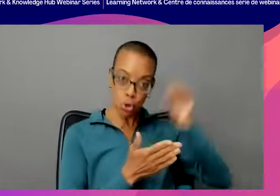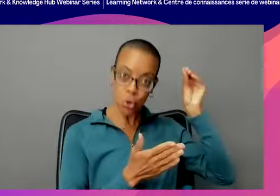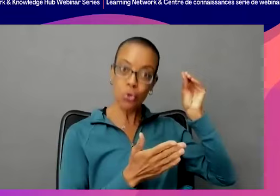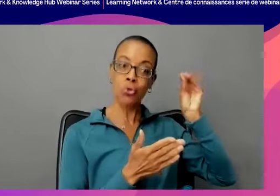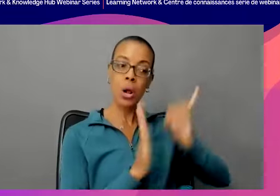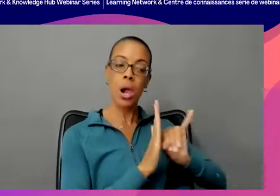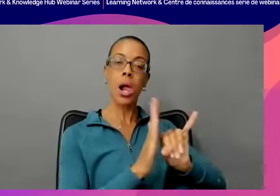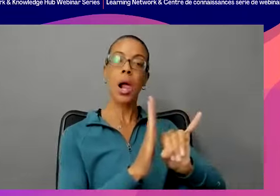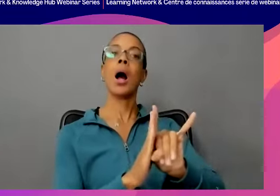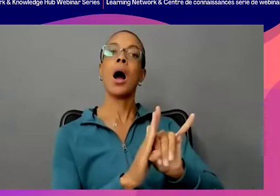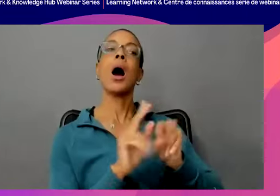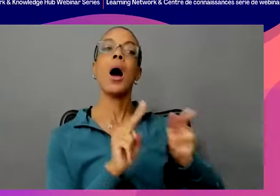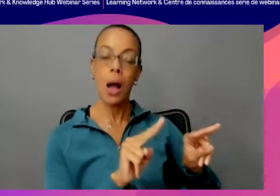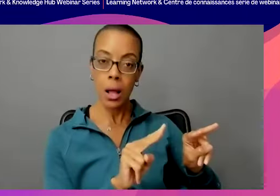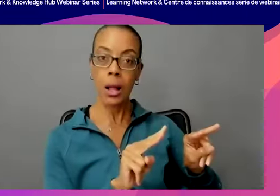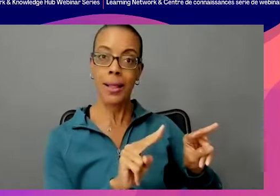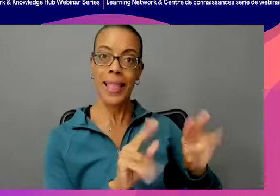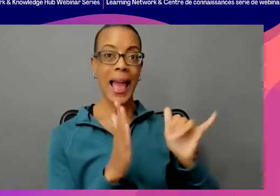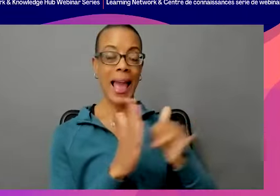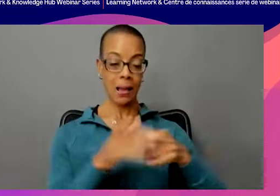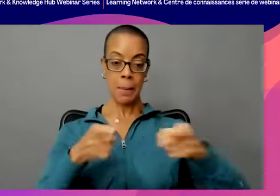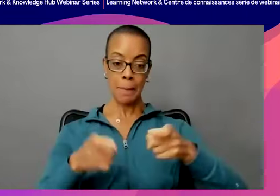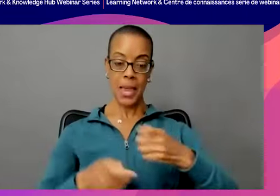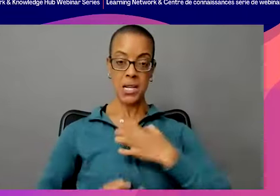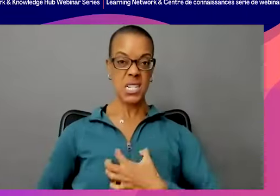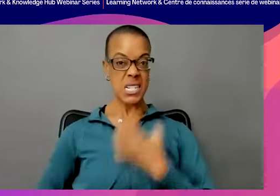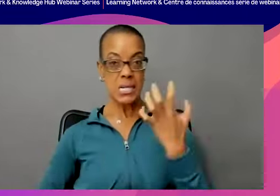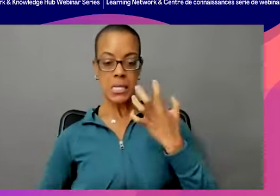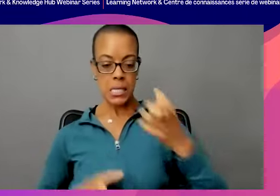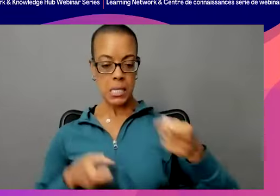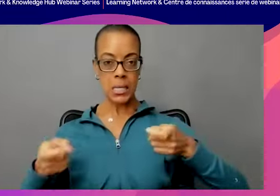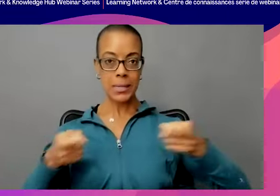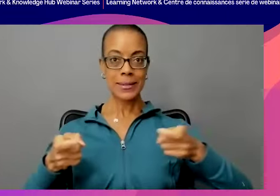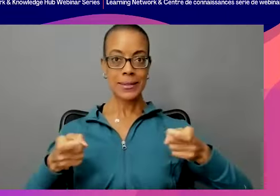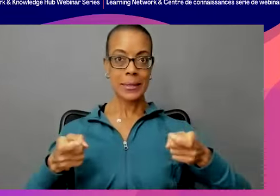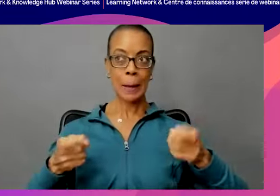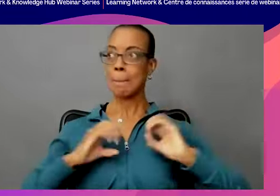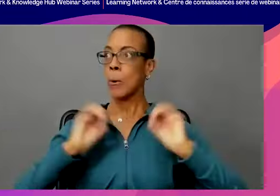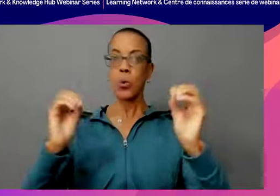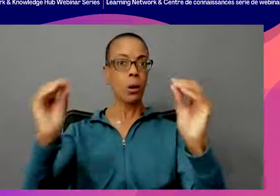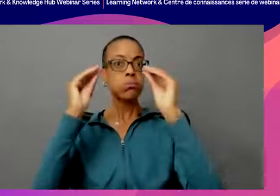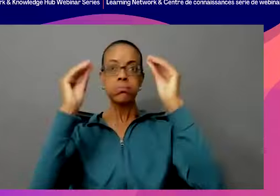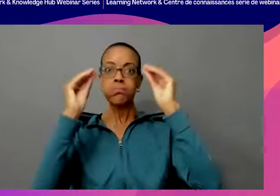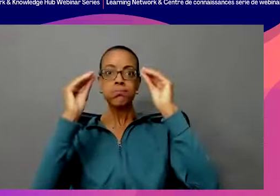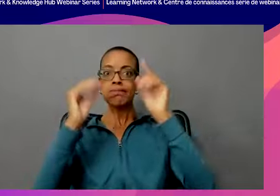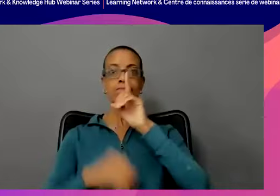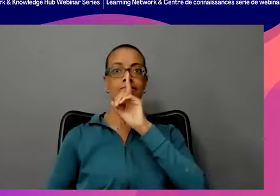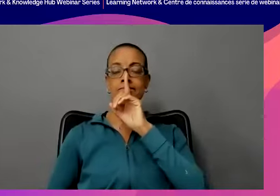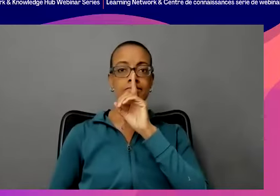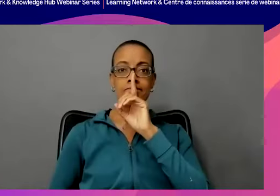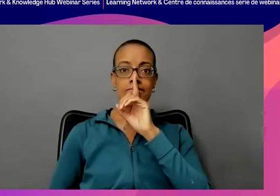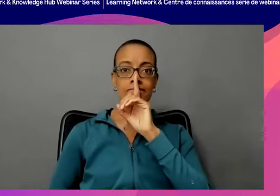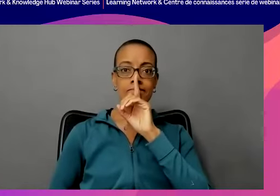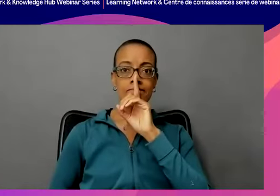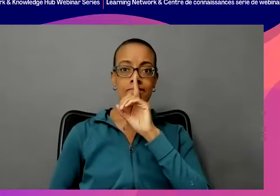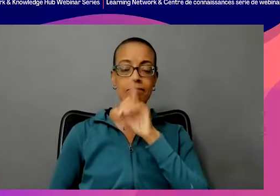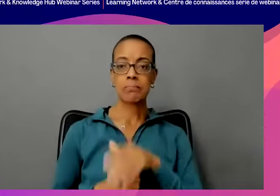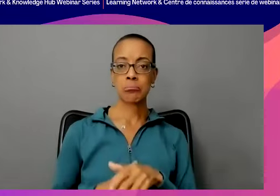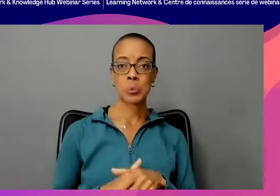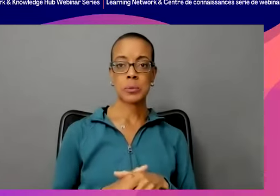how to manage your anger. See, these things were not taught to us, and these things were taken away from us